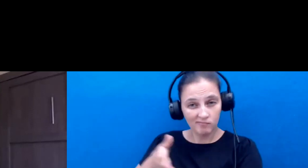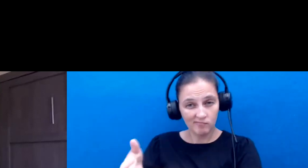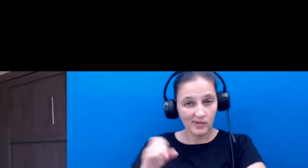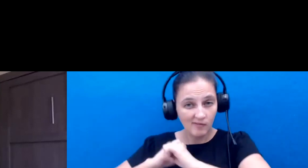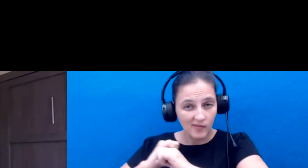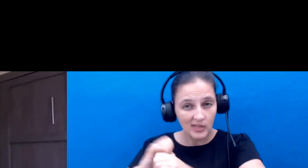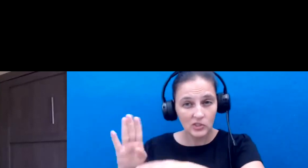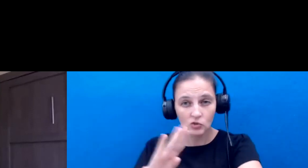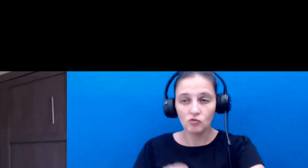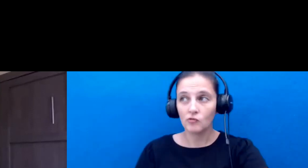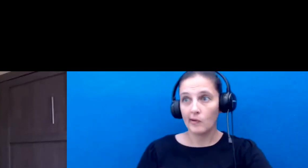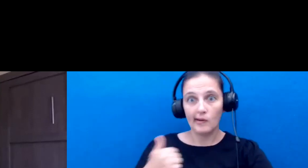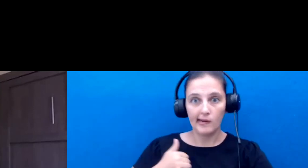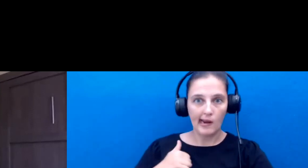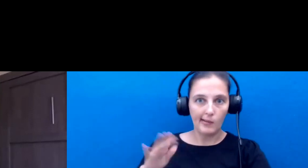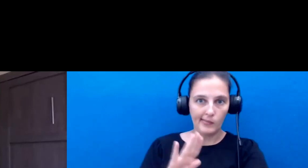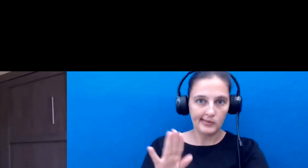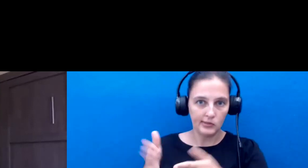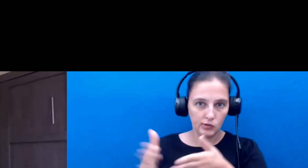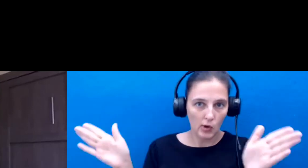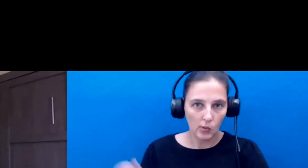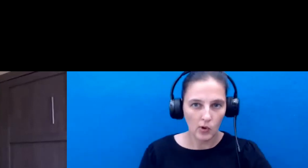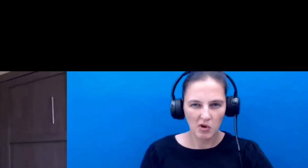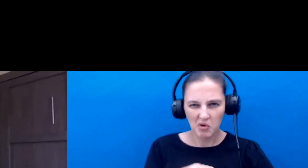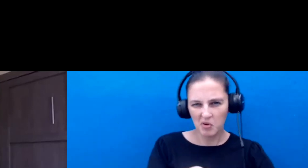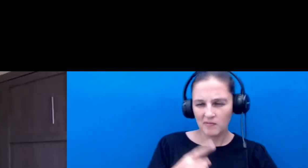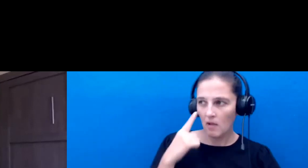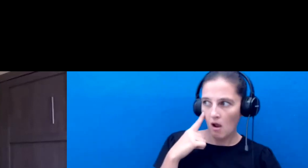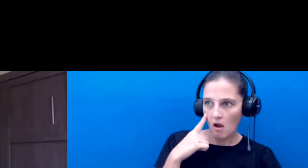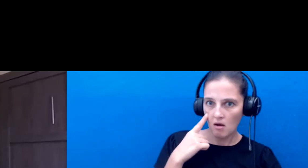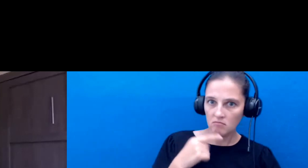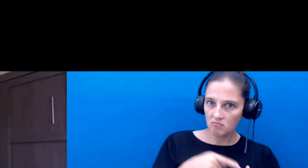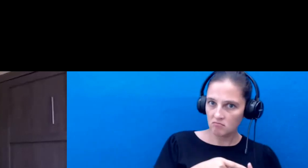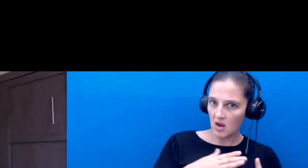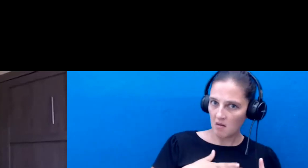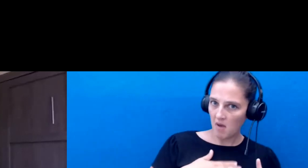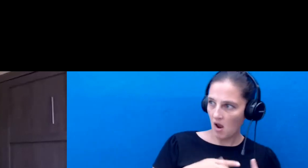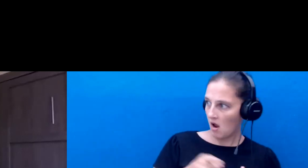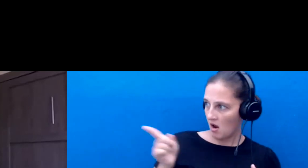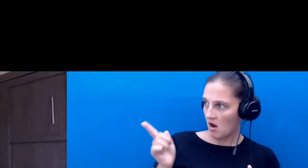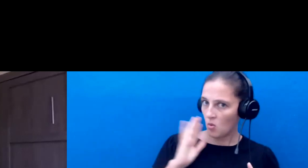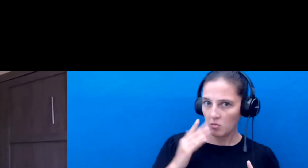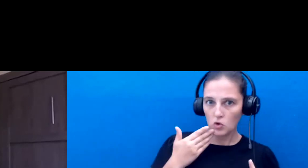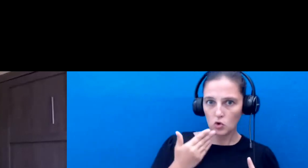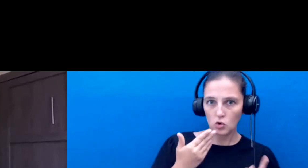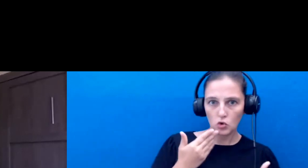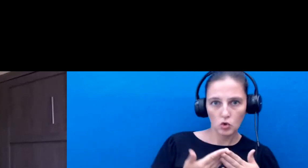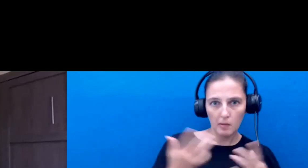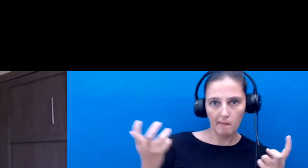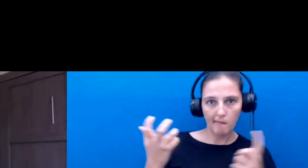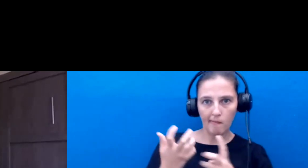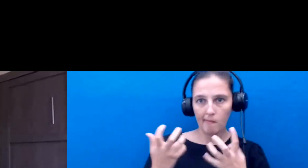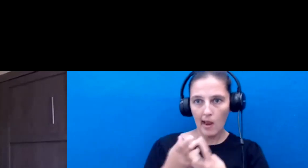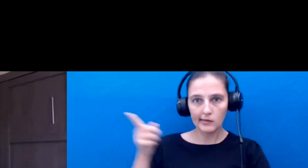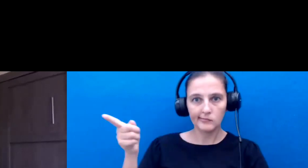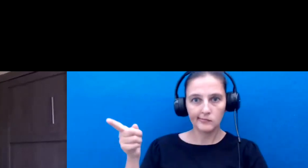of Canadian industry in general, that you think, hey, I might have something that would be, really good on, the ship that's coming